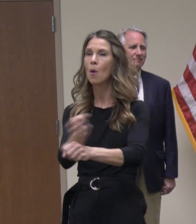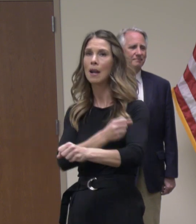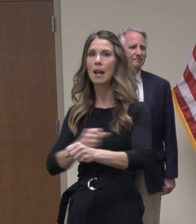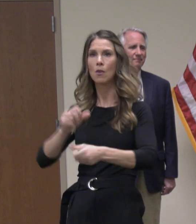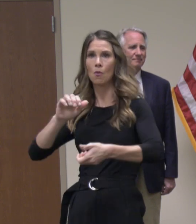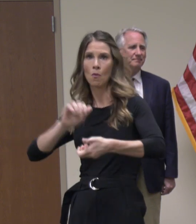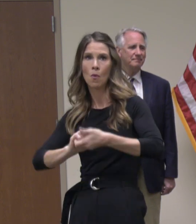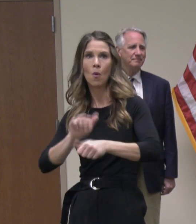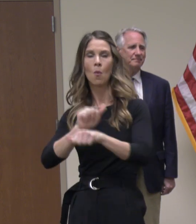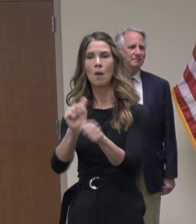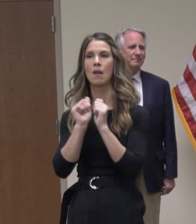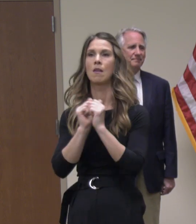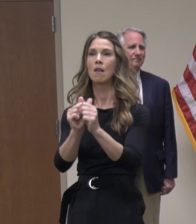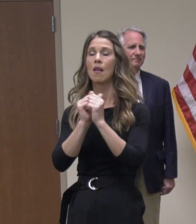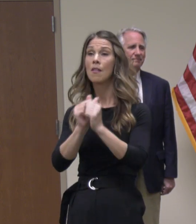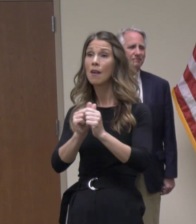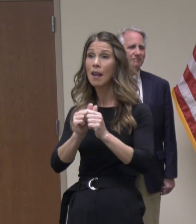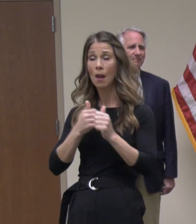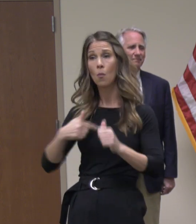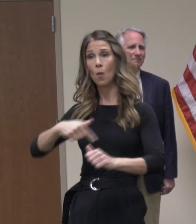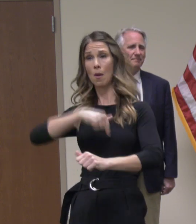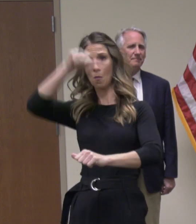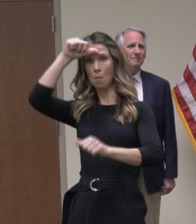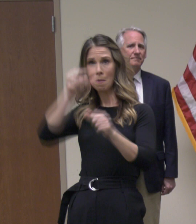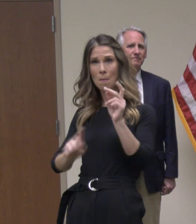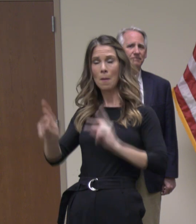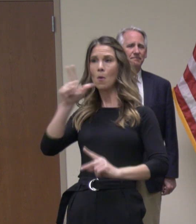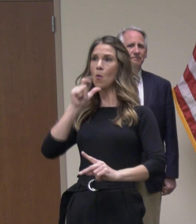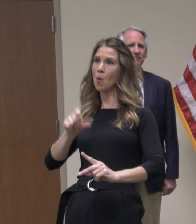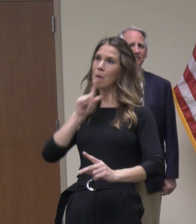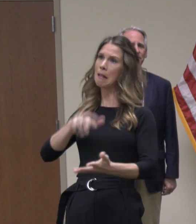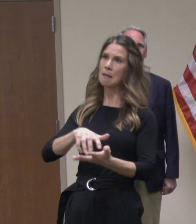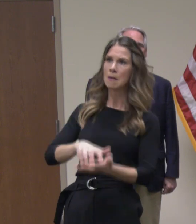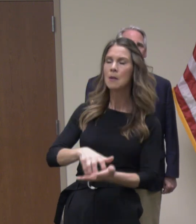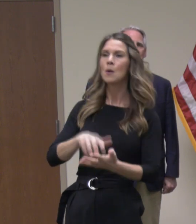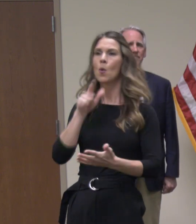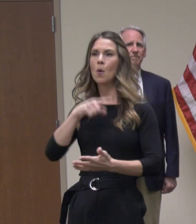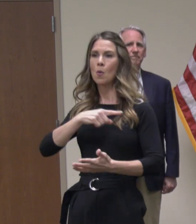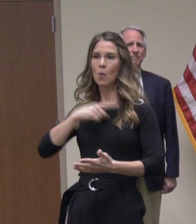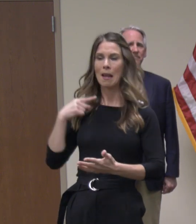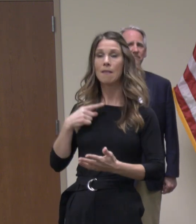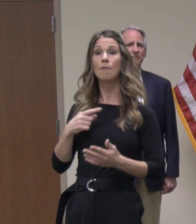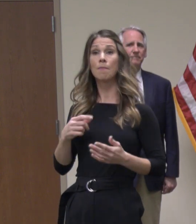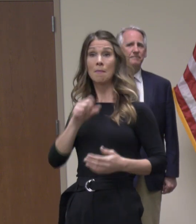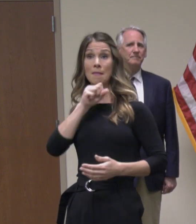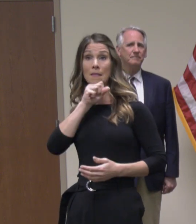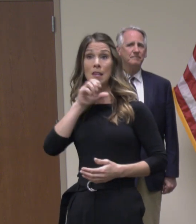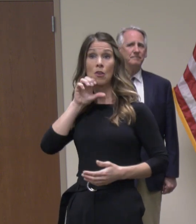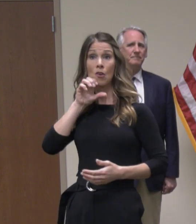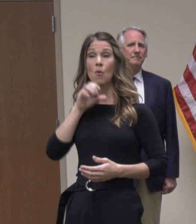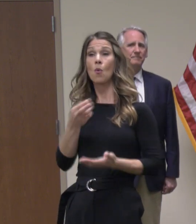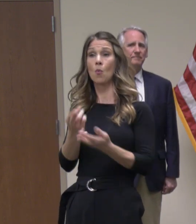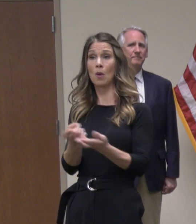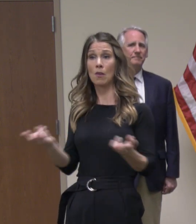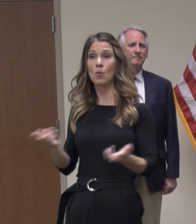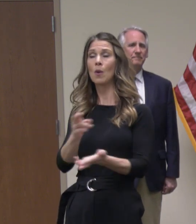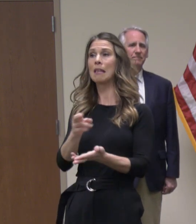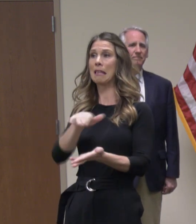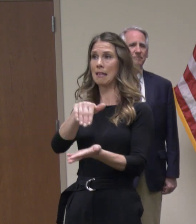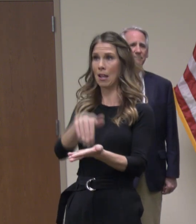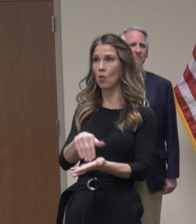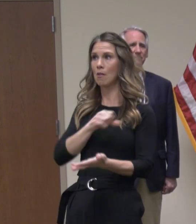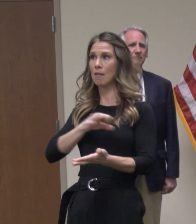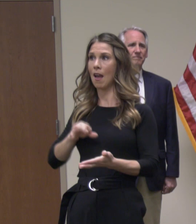our community who need our help now more than ever. Our Senior Resource Center staff are providing a drive-through lunch option